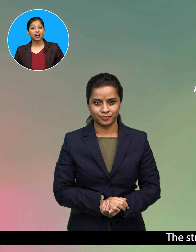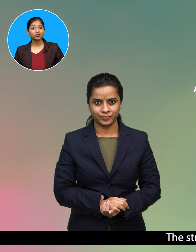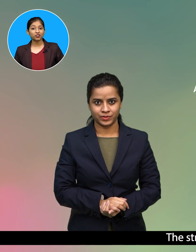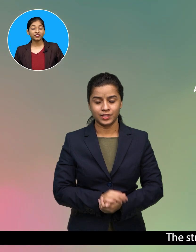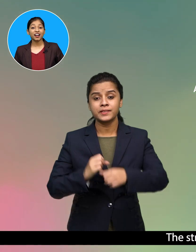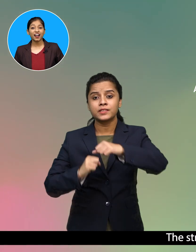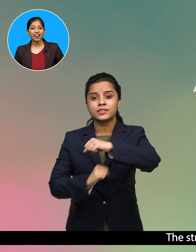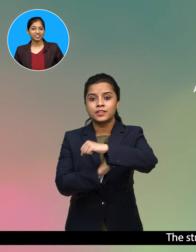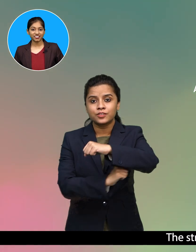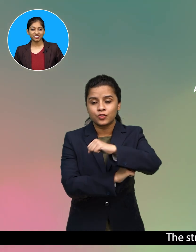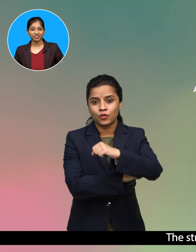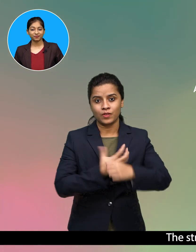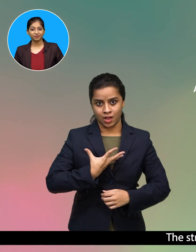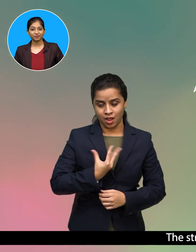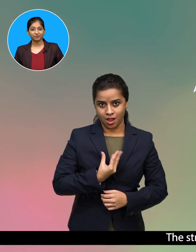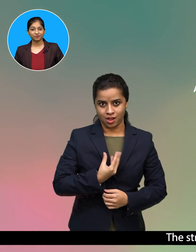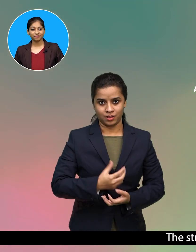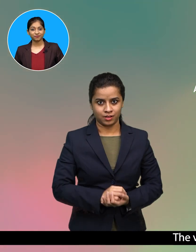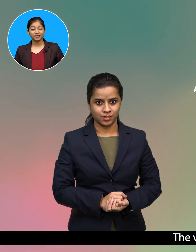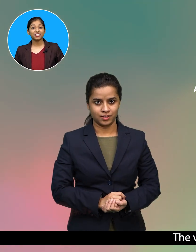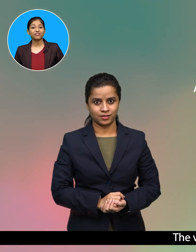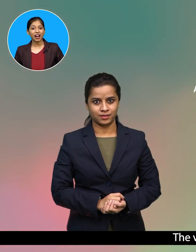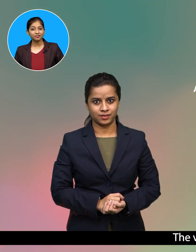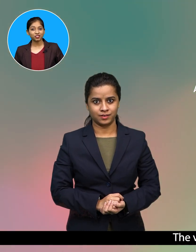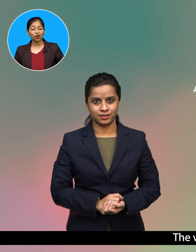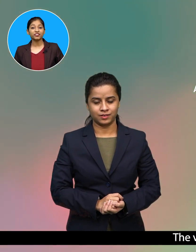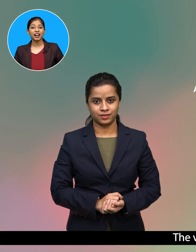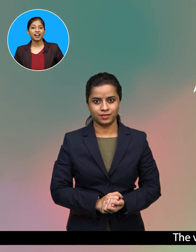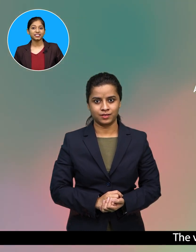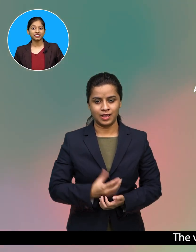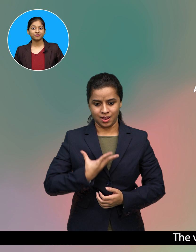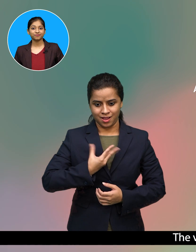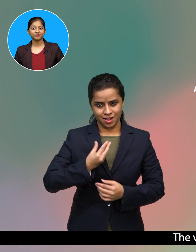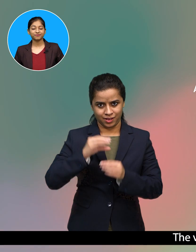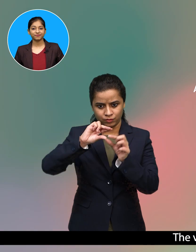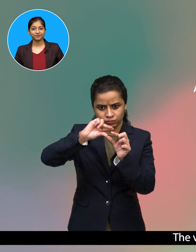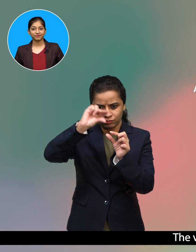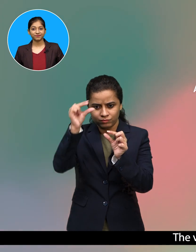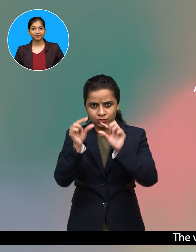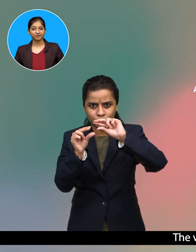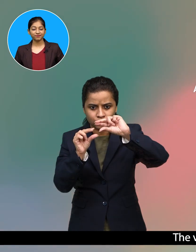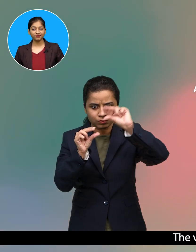the structure of the heart, the valves of the heart.